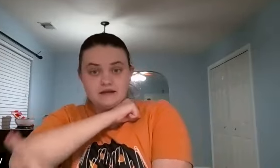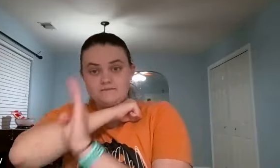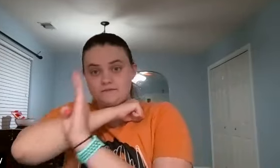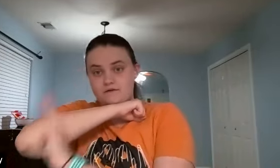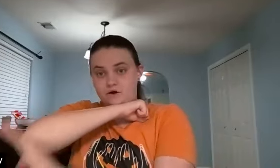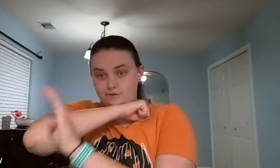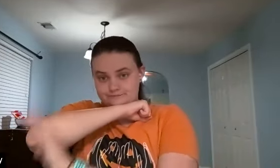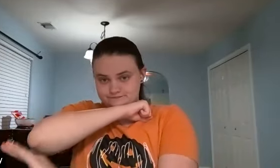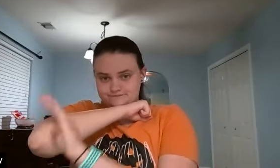now. Fall.